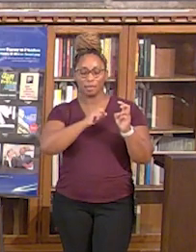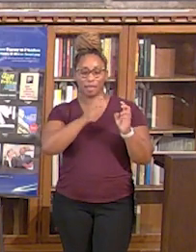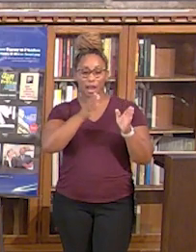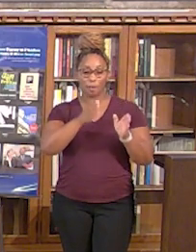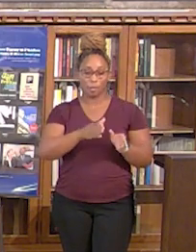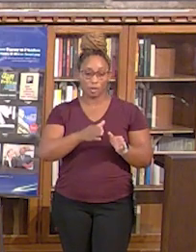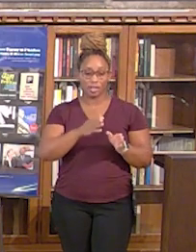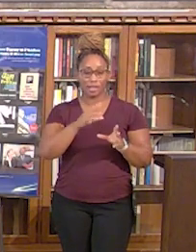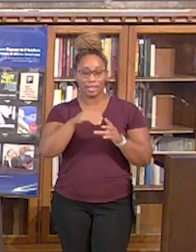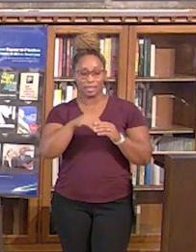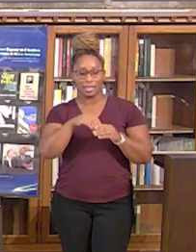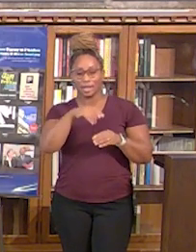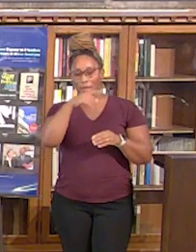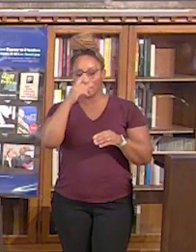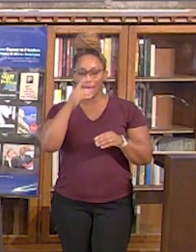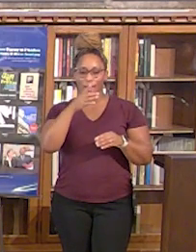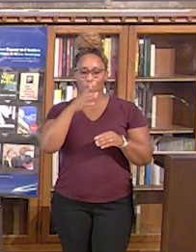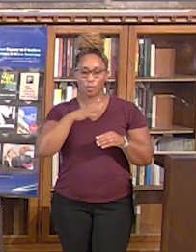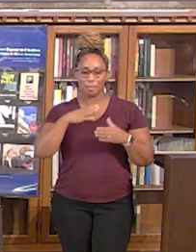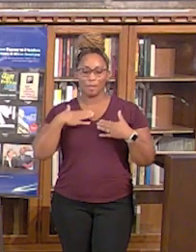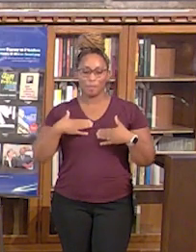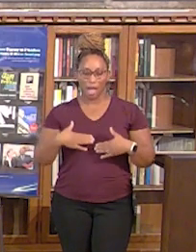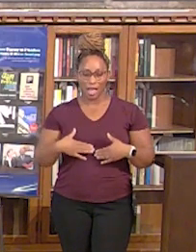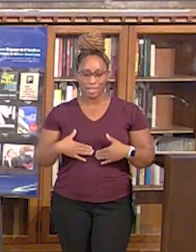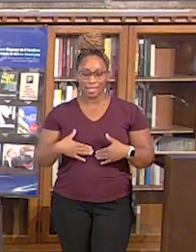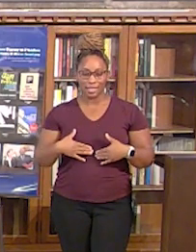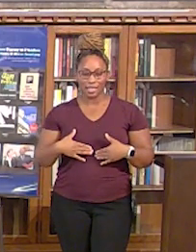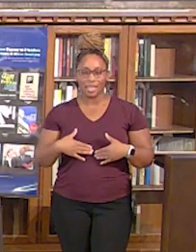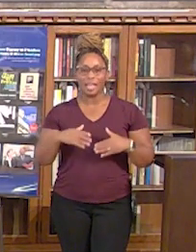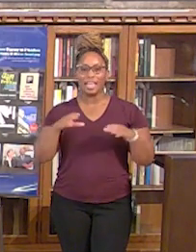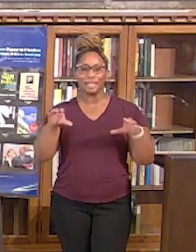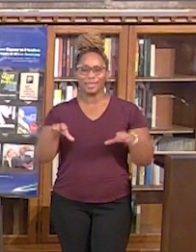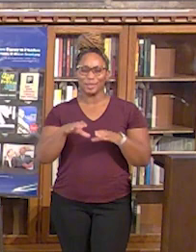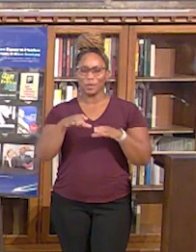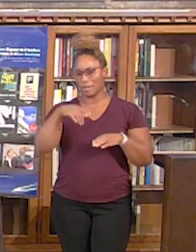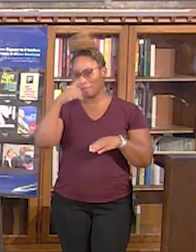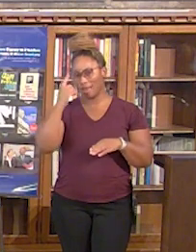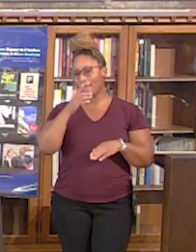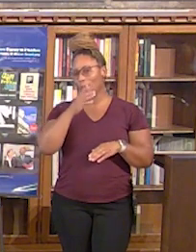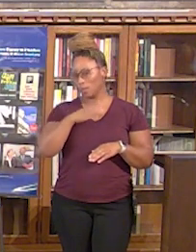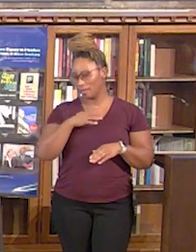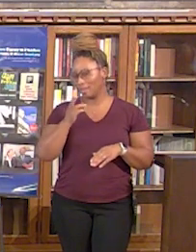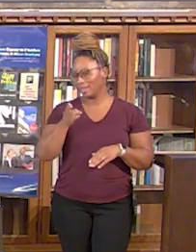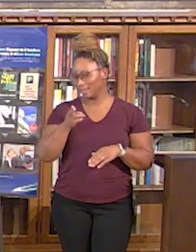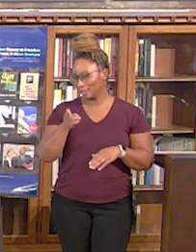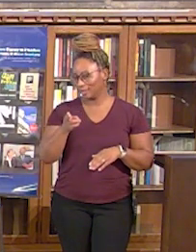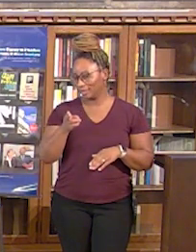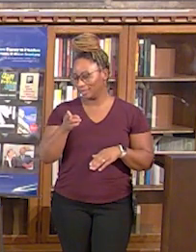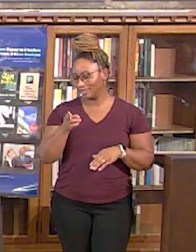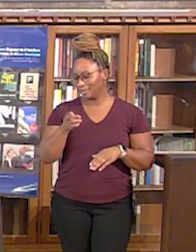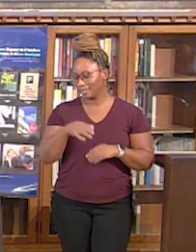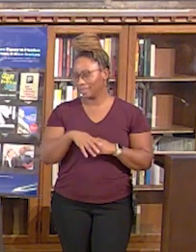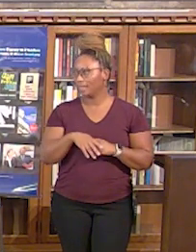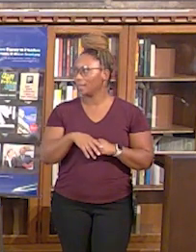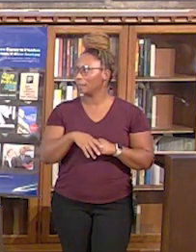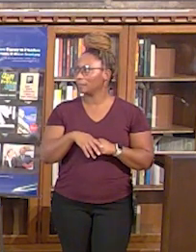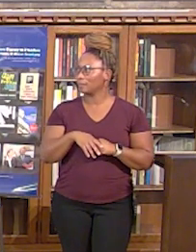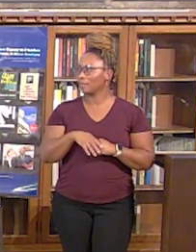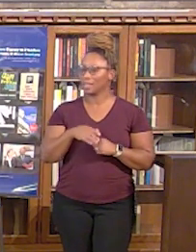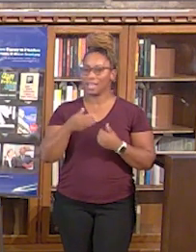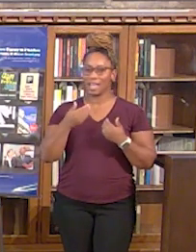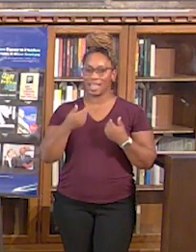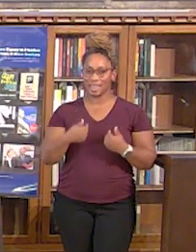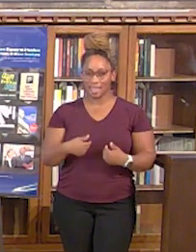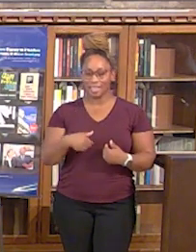who is in a black woman body is doing black women history um this black woman